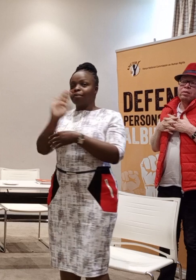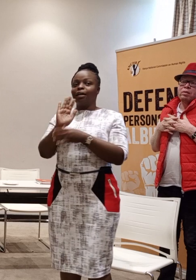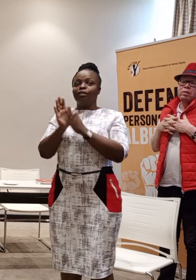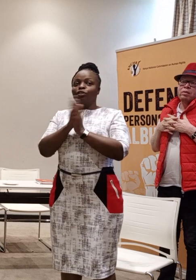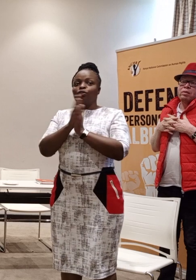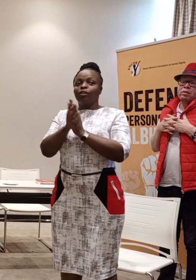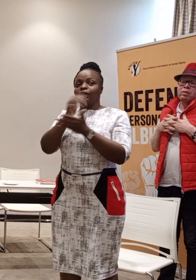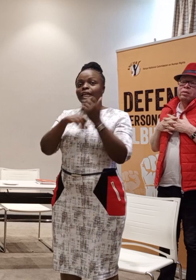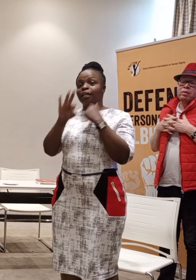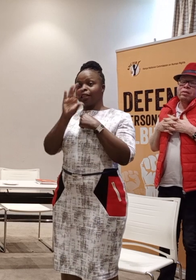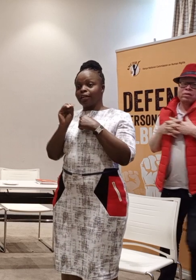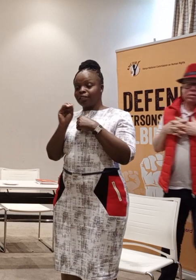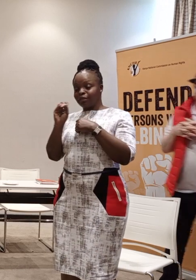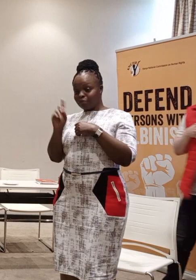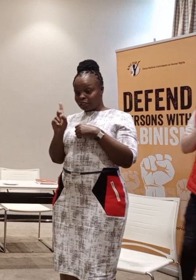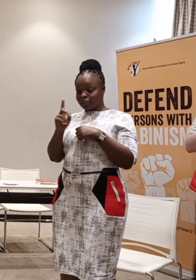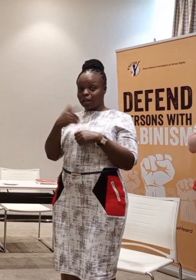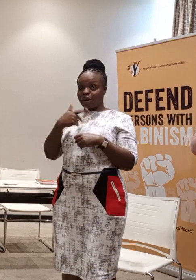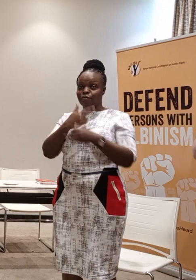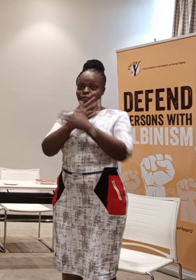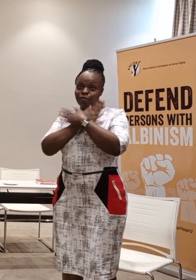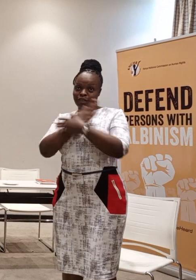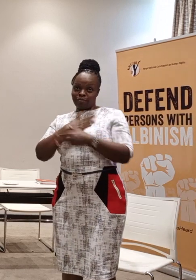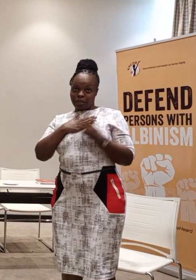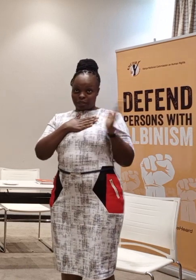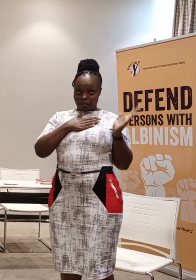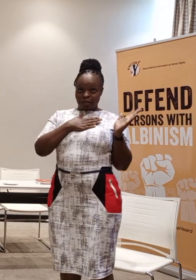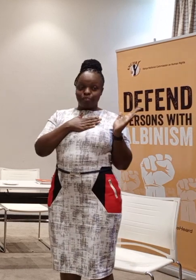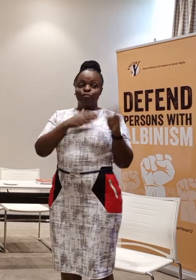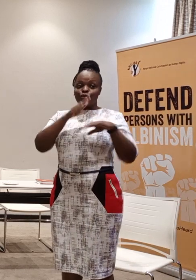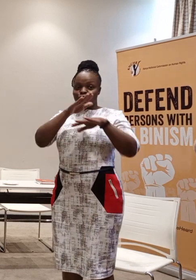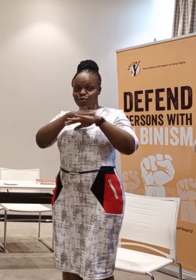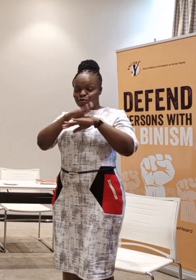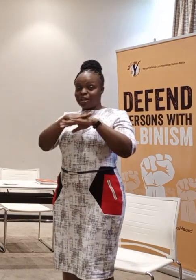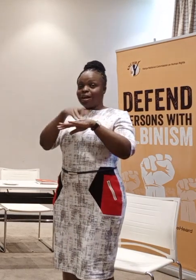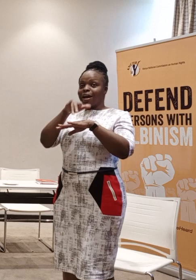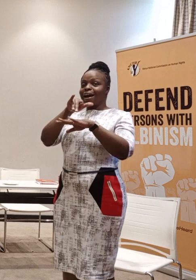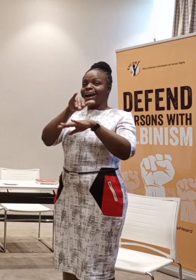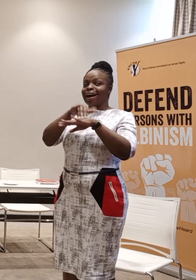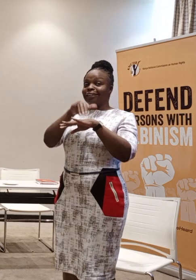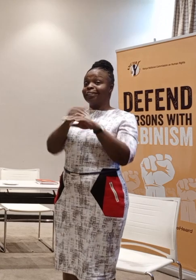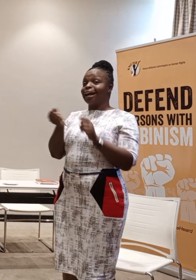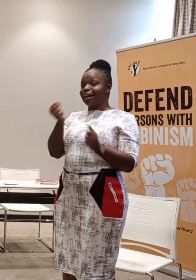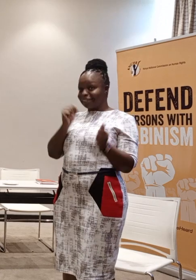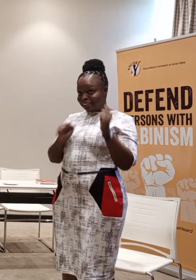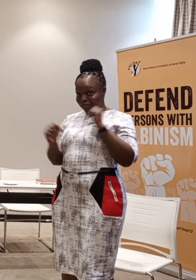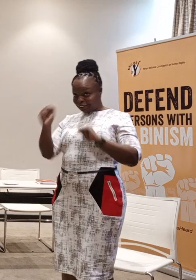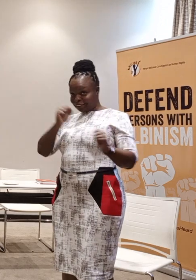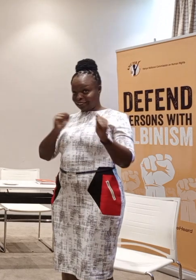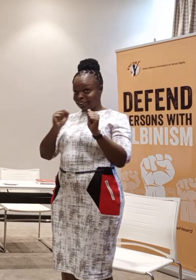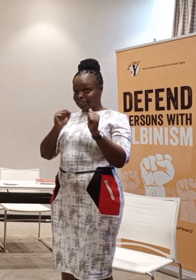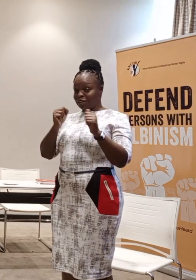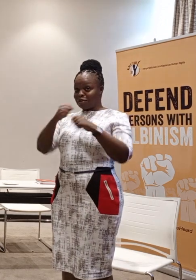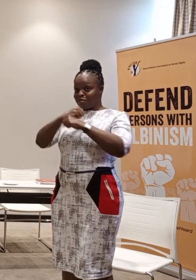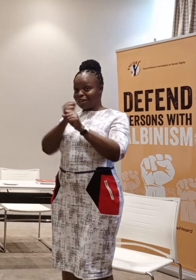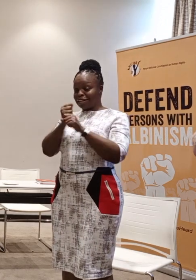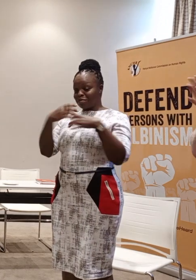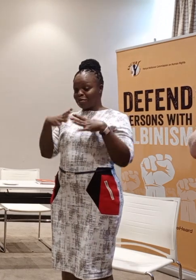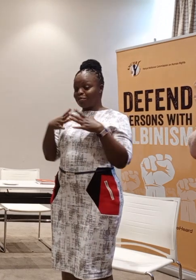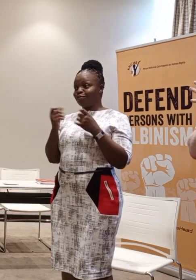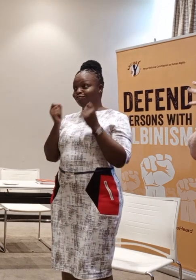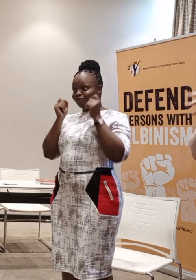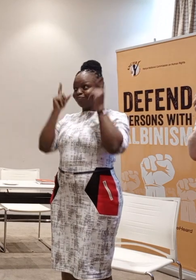30 minutes. So I have my friend here. He's very good at ice-breaking activities and making people wake up and pay